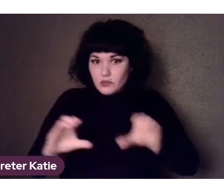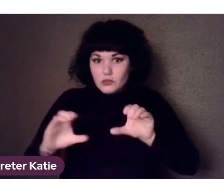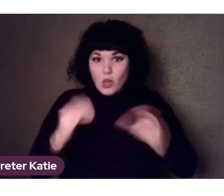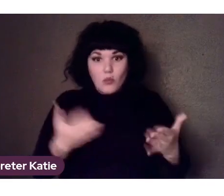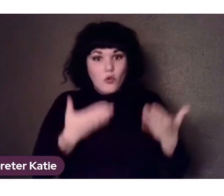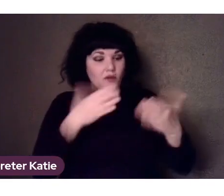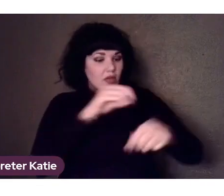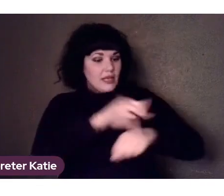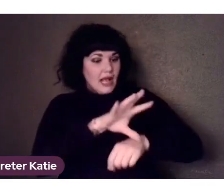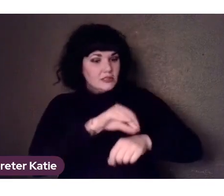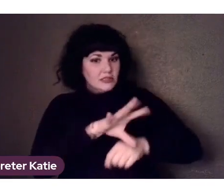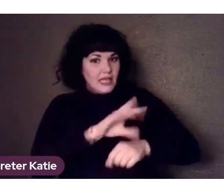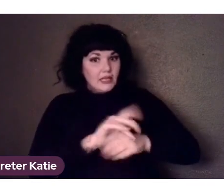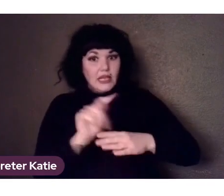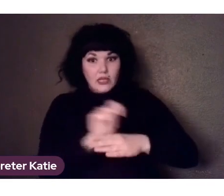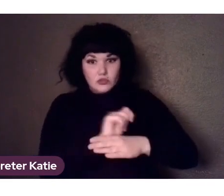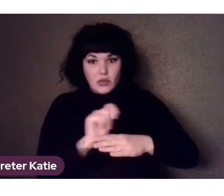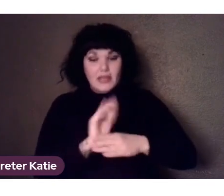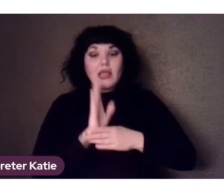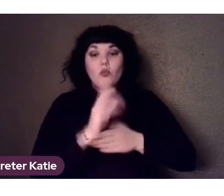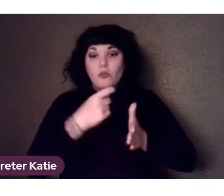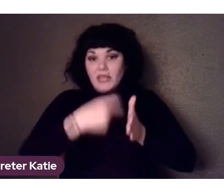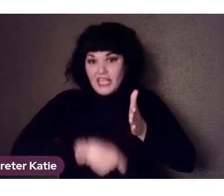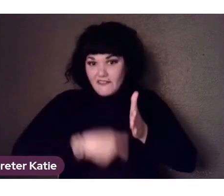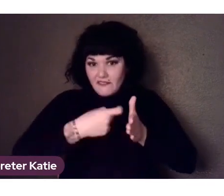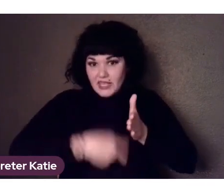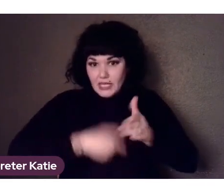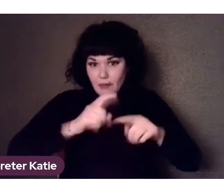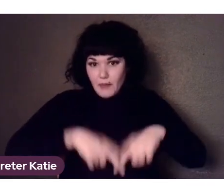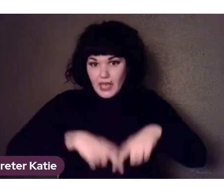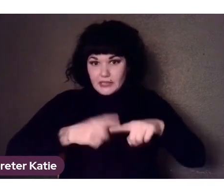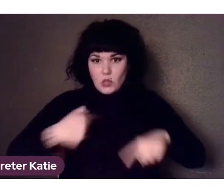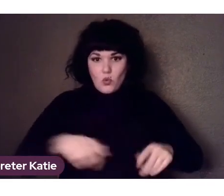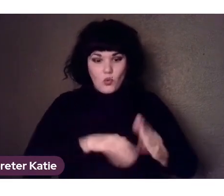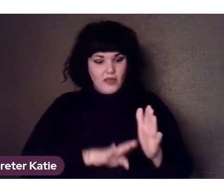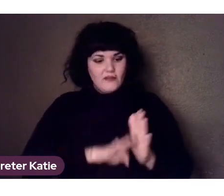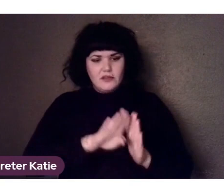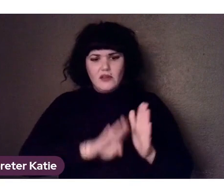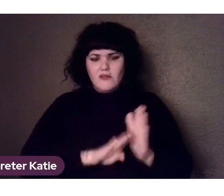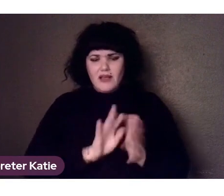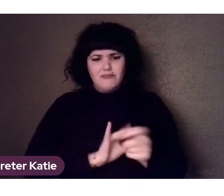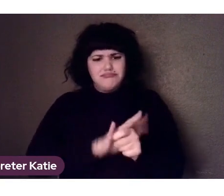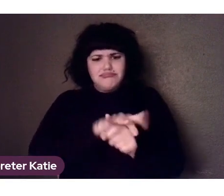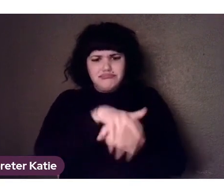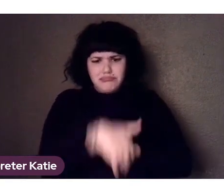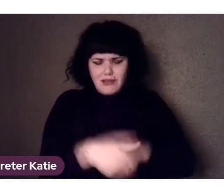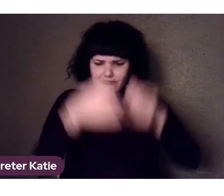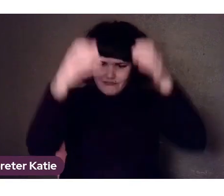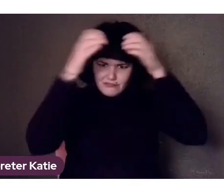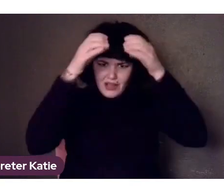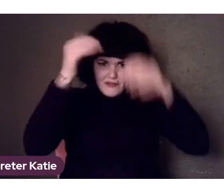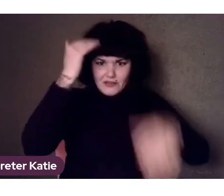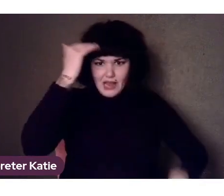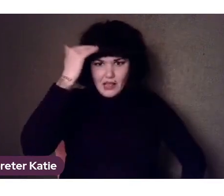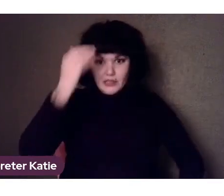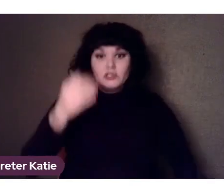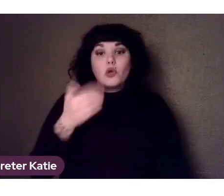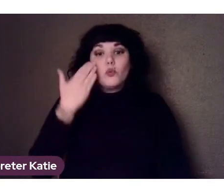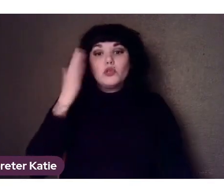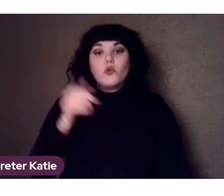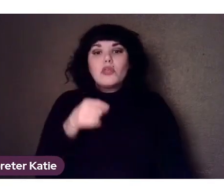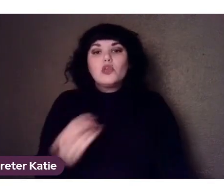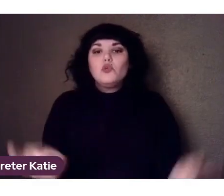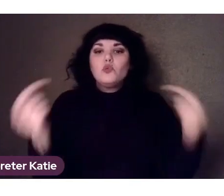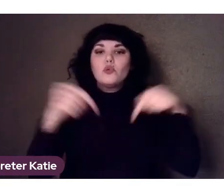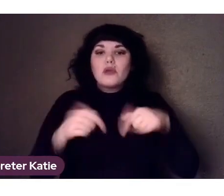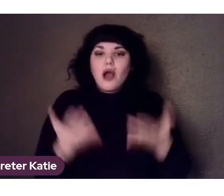are going to be fee-based. We have developed a wealth of knowledge, and we know that you come here to learn. And we